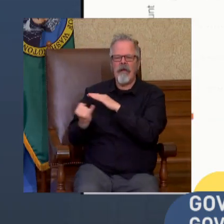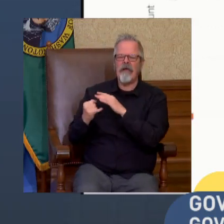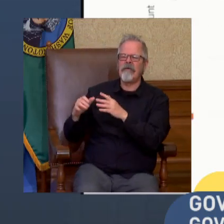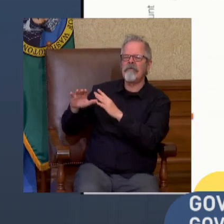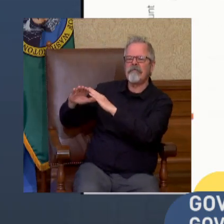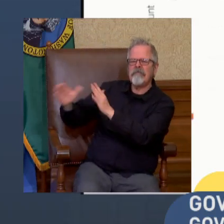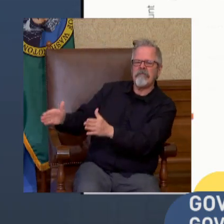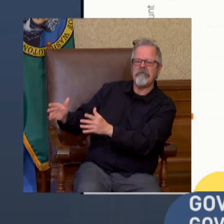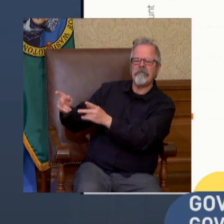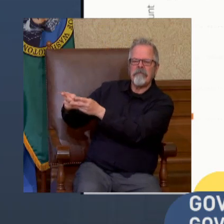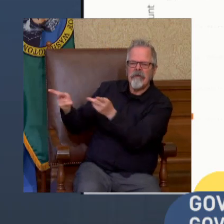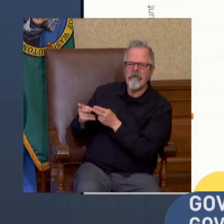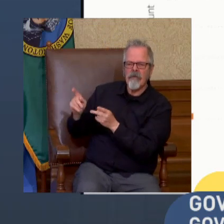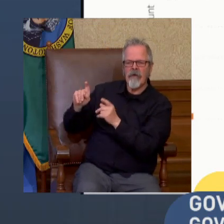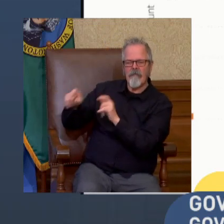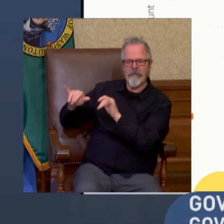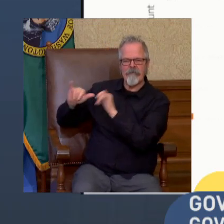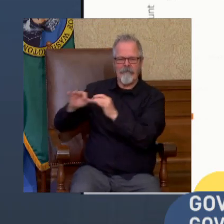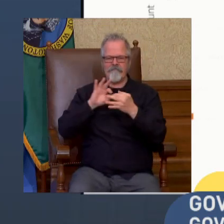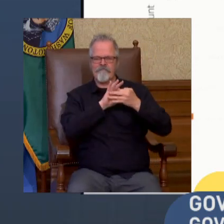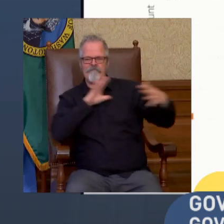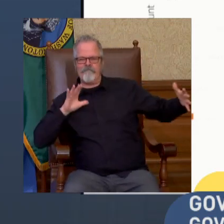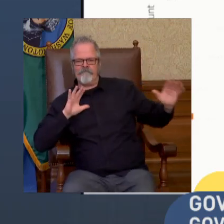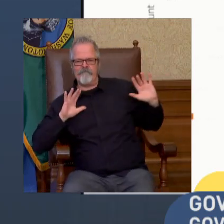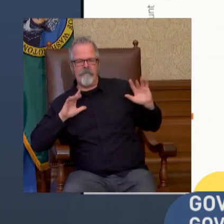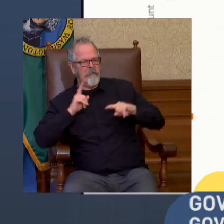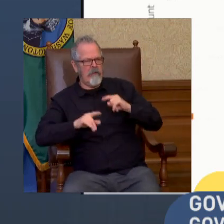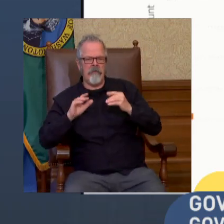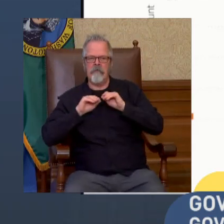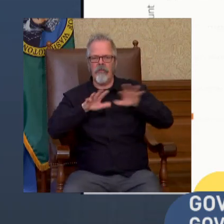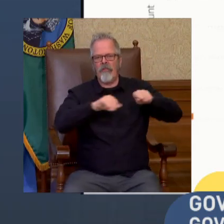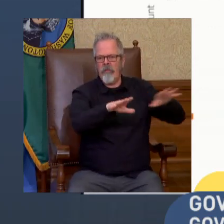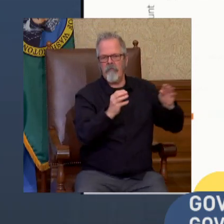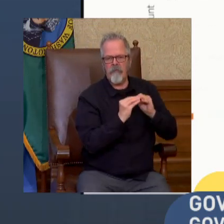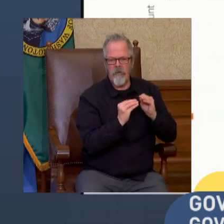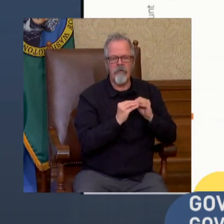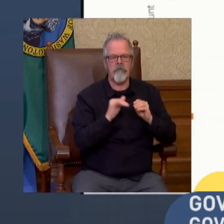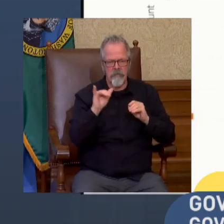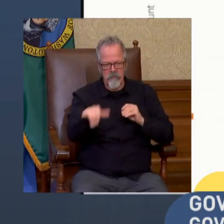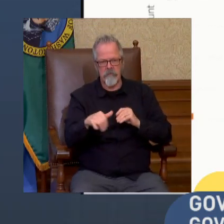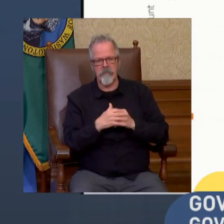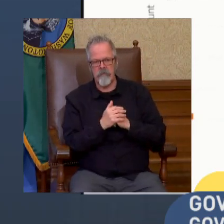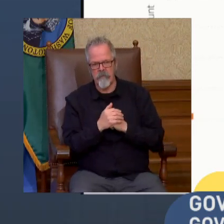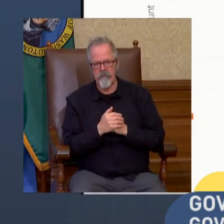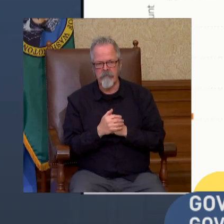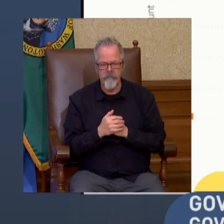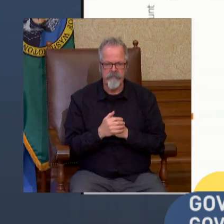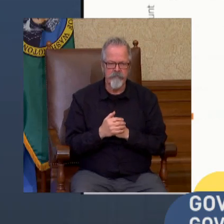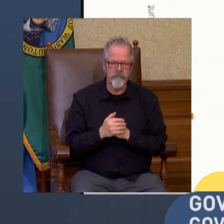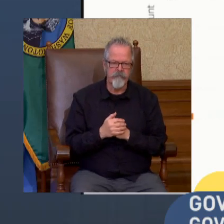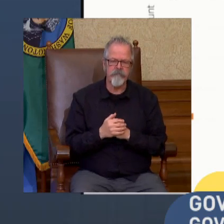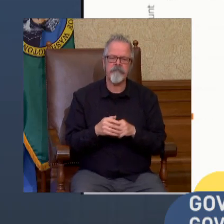at are deaths per day by the date of the illness onset.